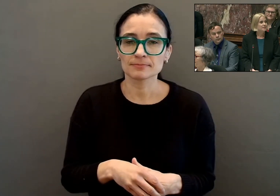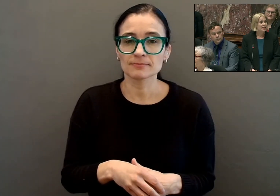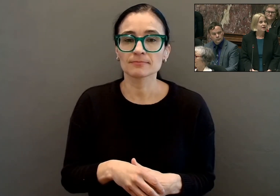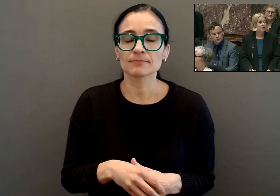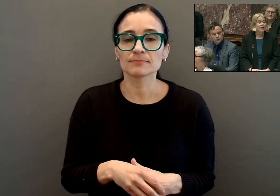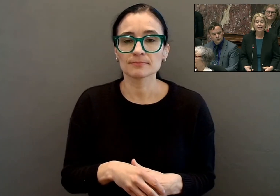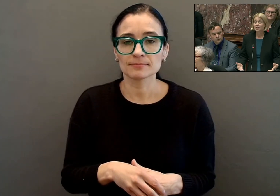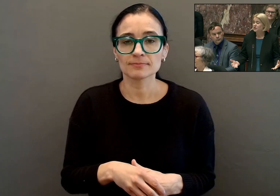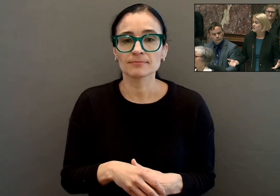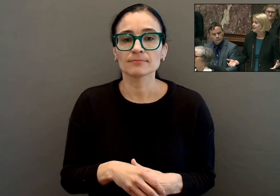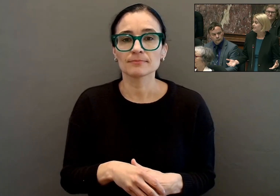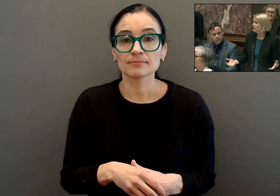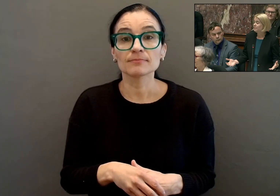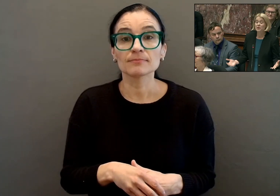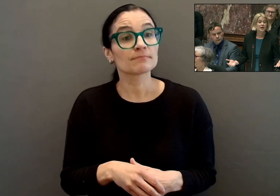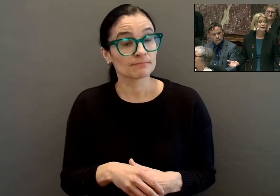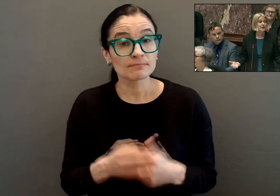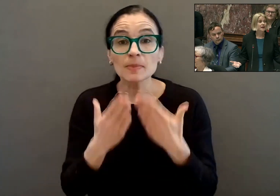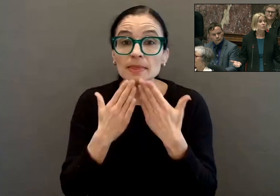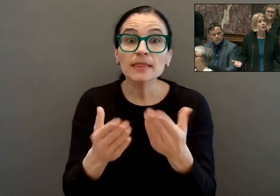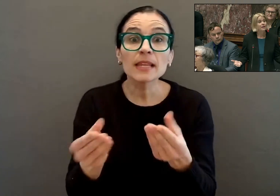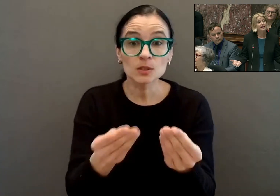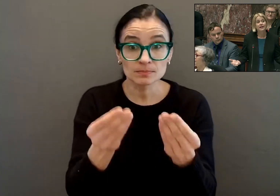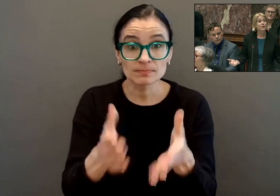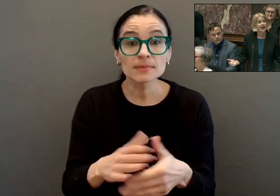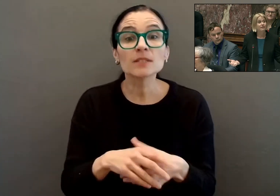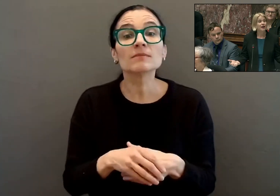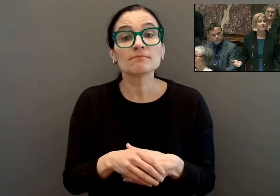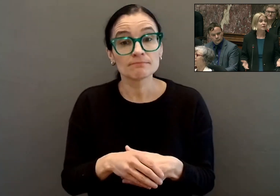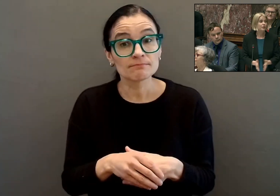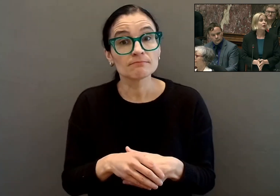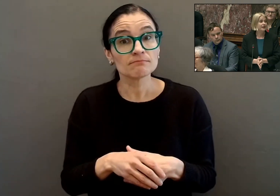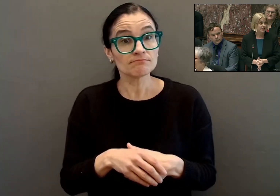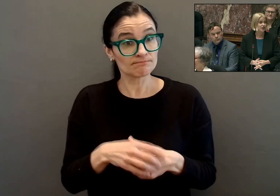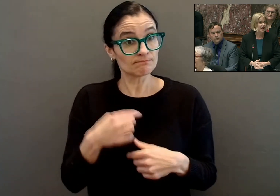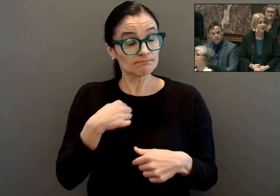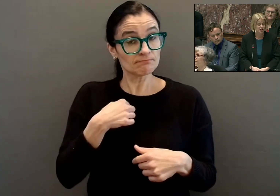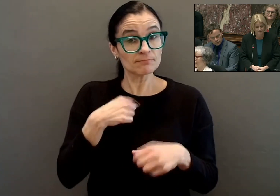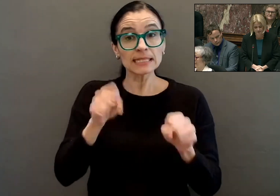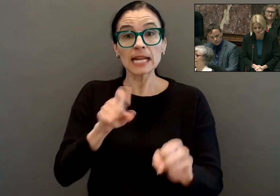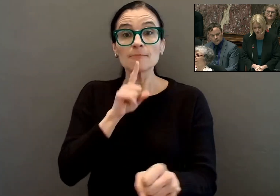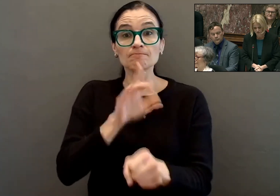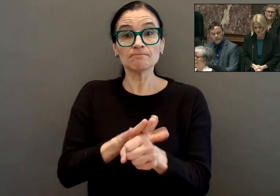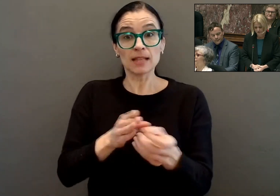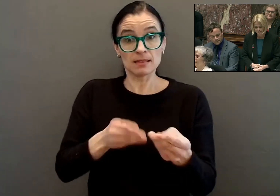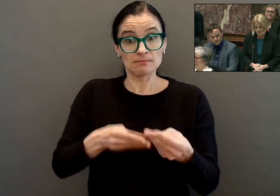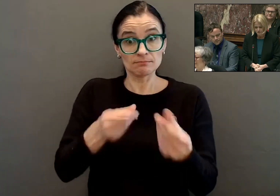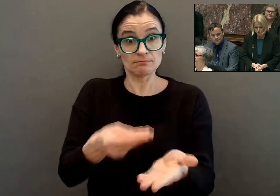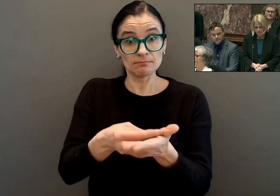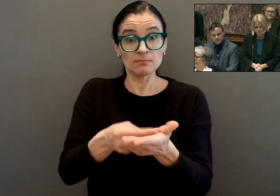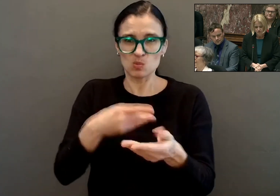Thank you, Speaker. And what I can do is confirm that we are spending more money than we ever have before in education.